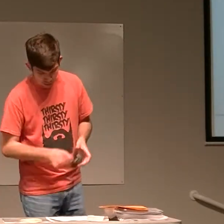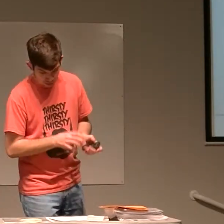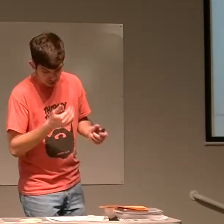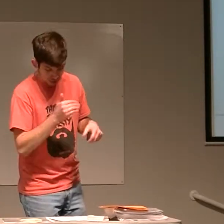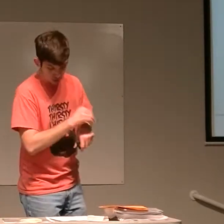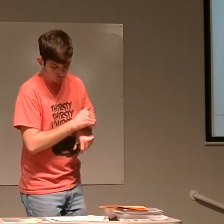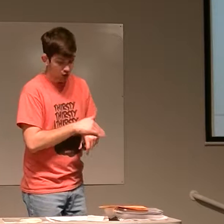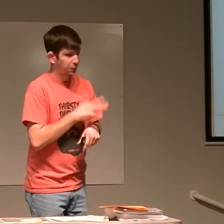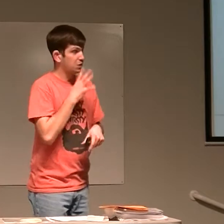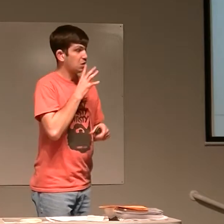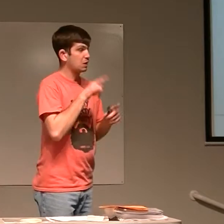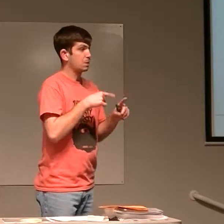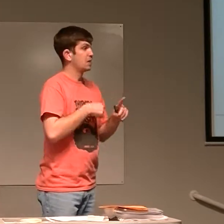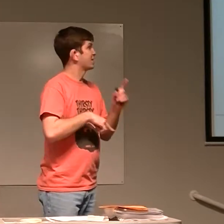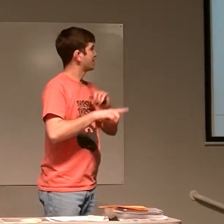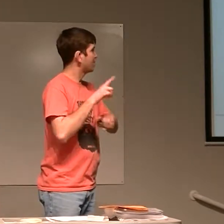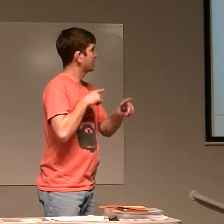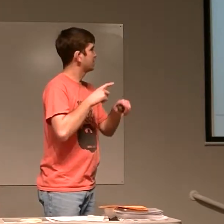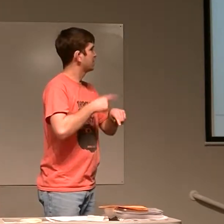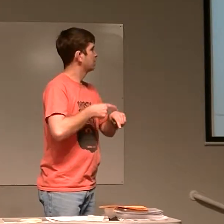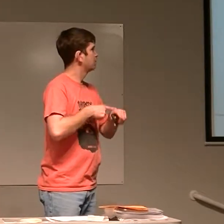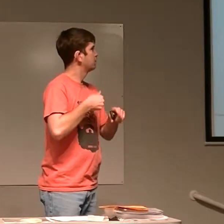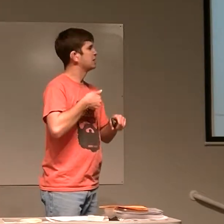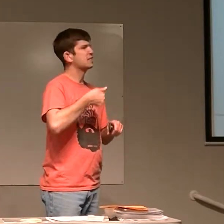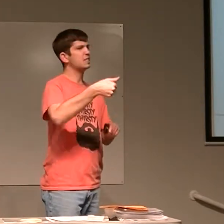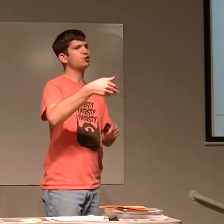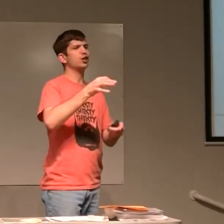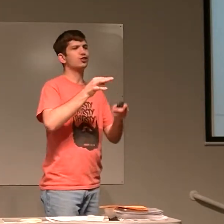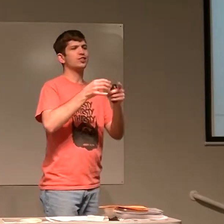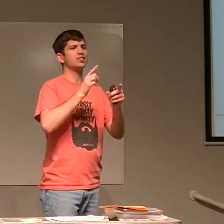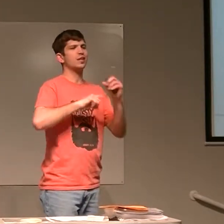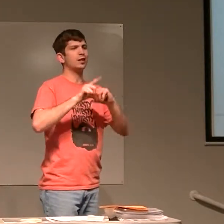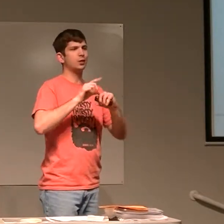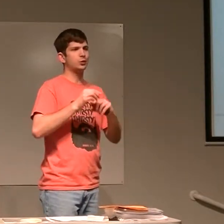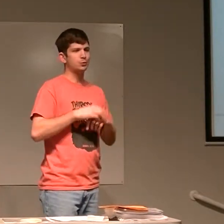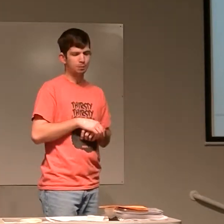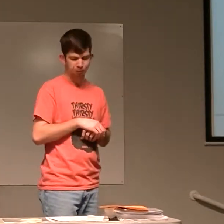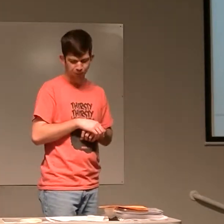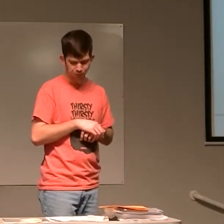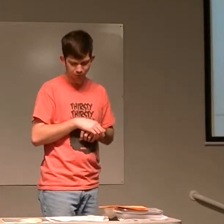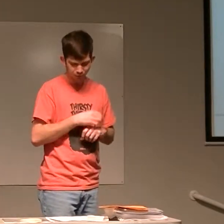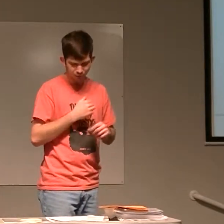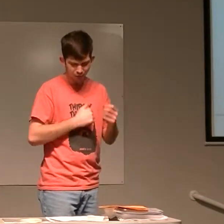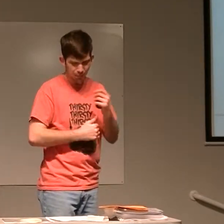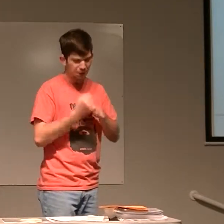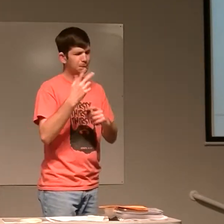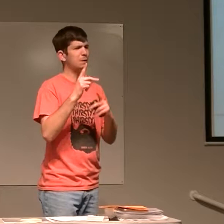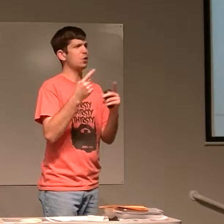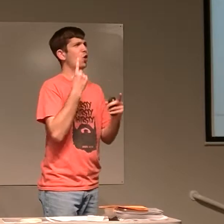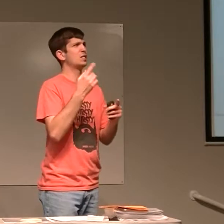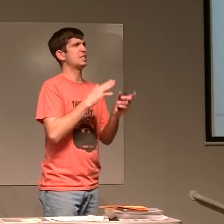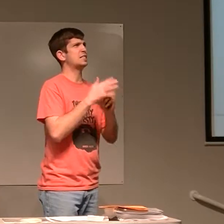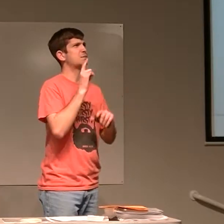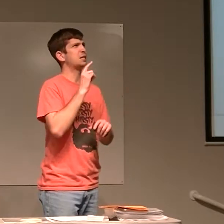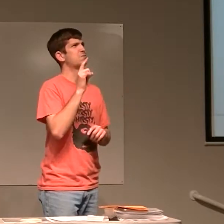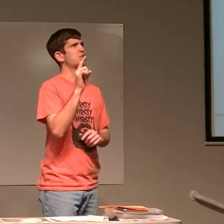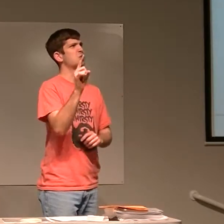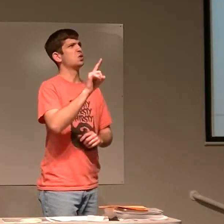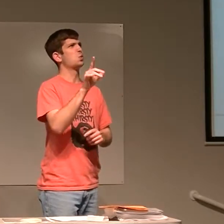And tonight we're going to be talking about signing time, introduction to sign language. Many people always ask me, where does